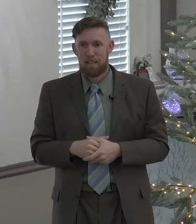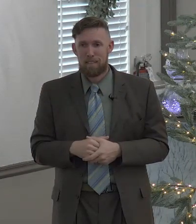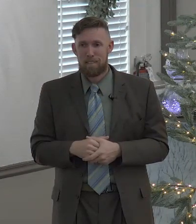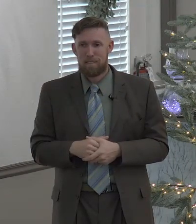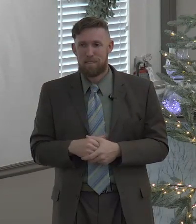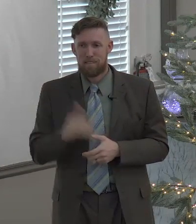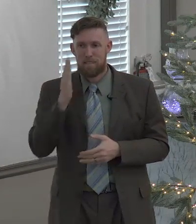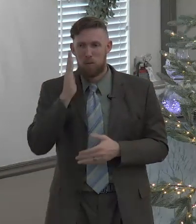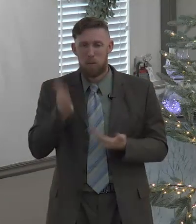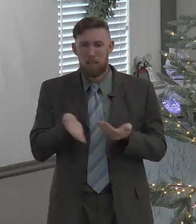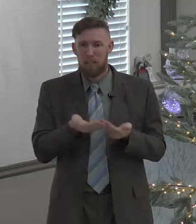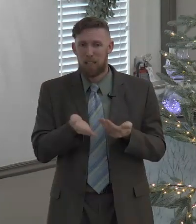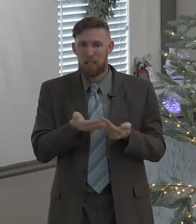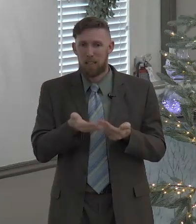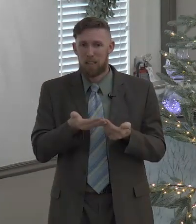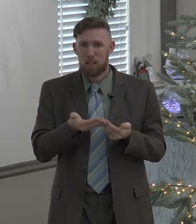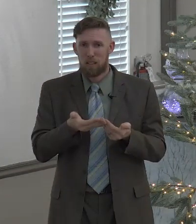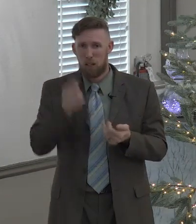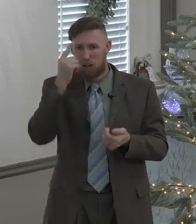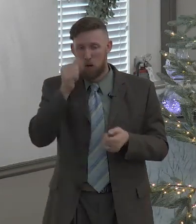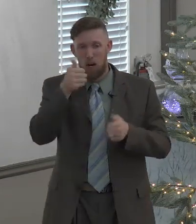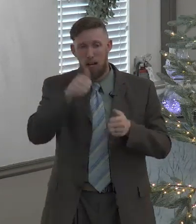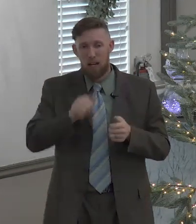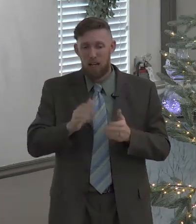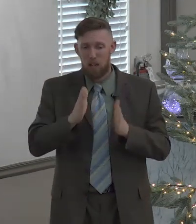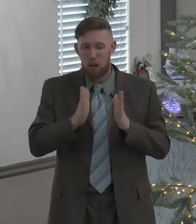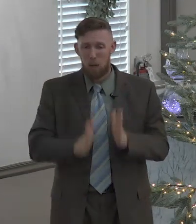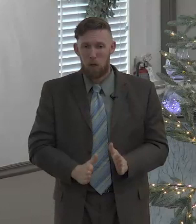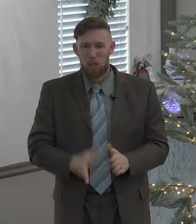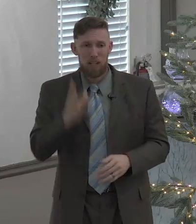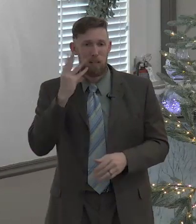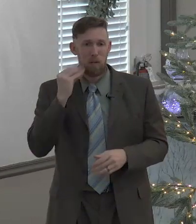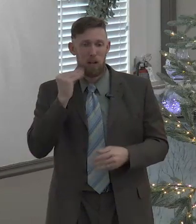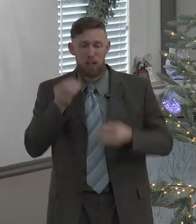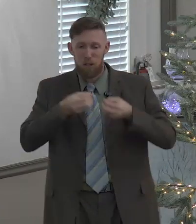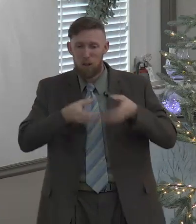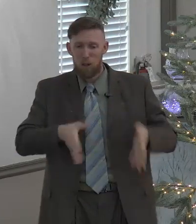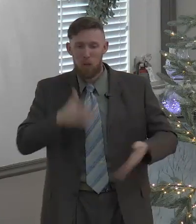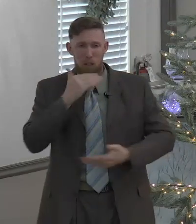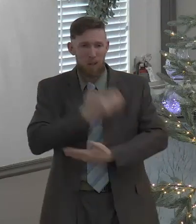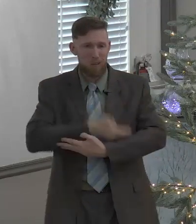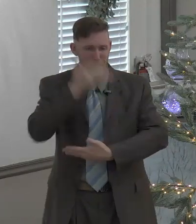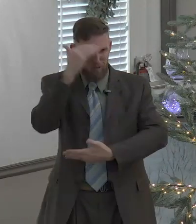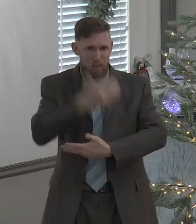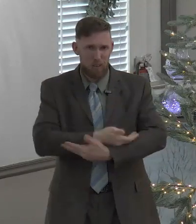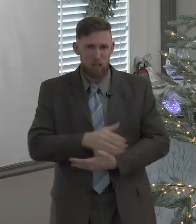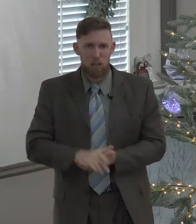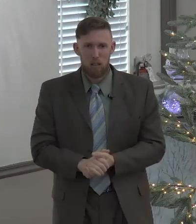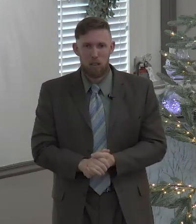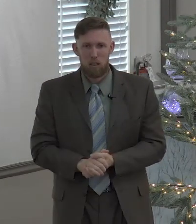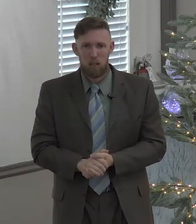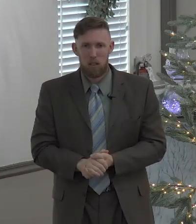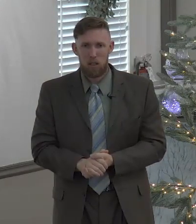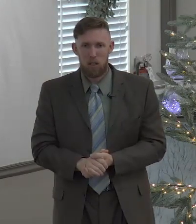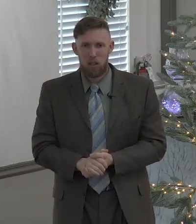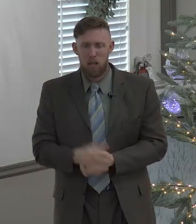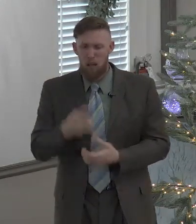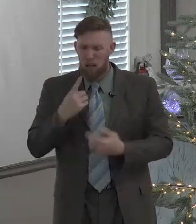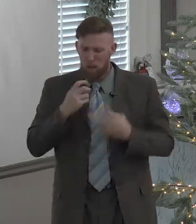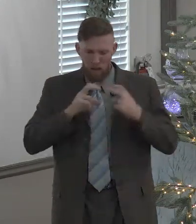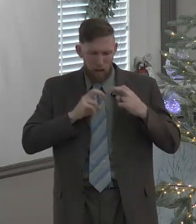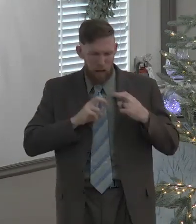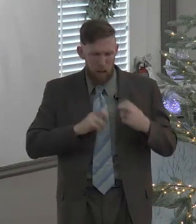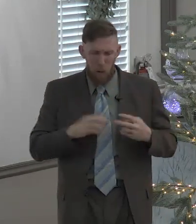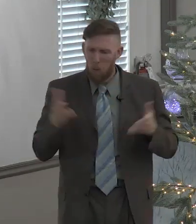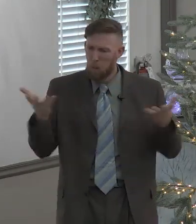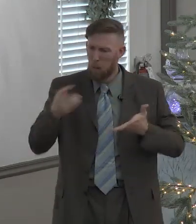And wow, it'd be very easy, I guess, for the Knutsons or anybody that's gone through this experience